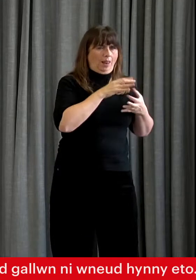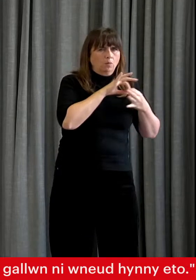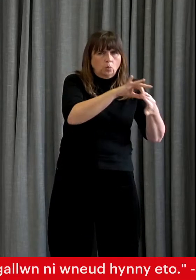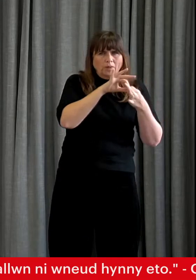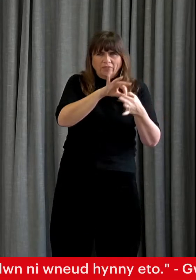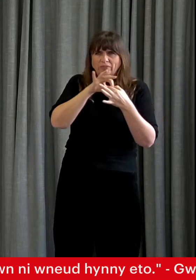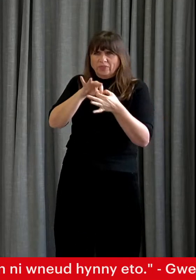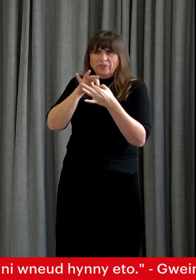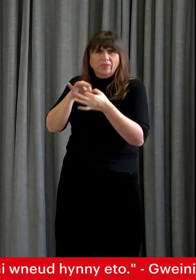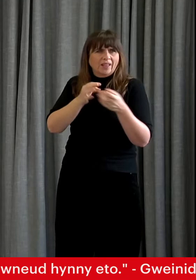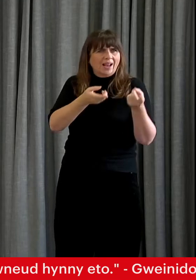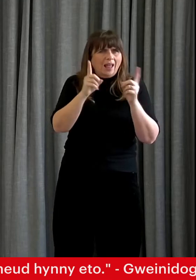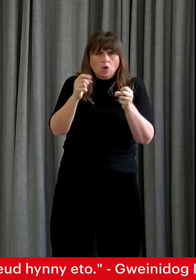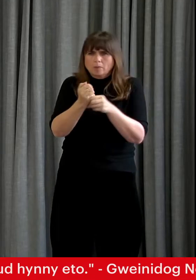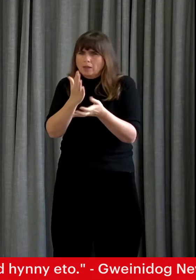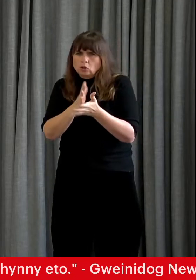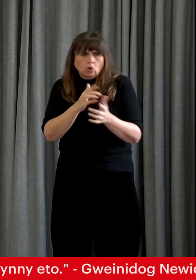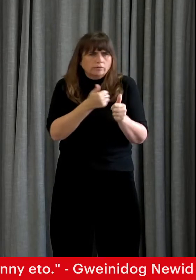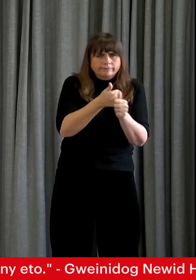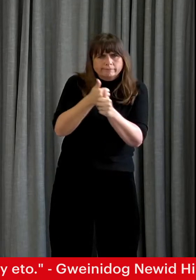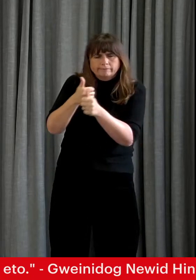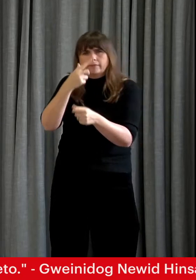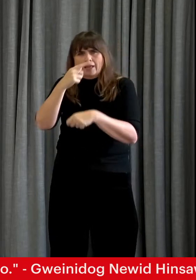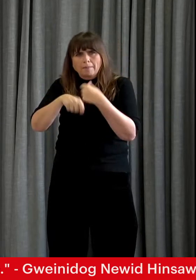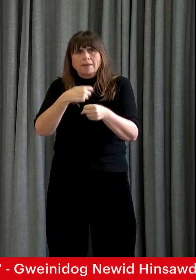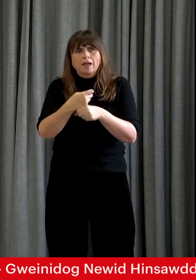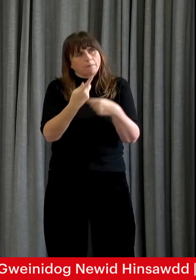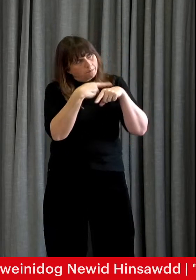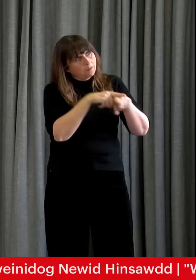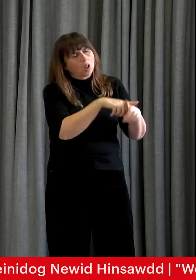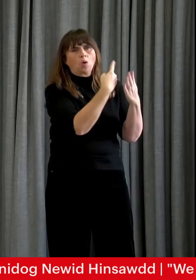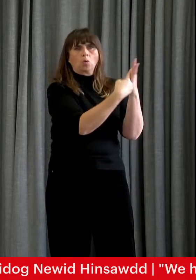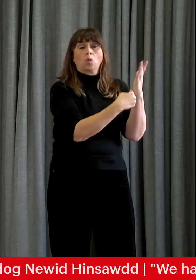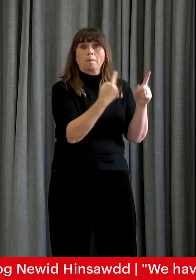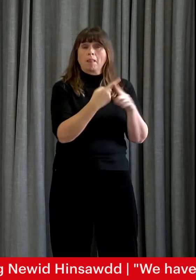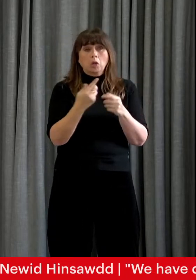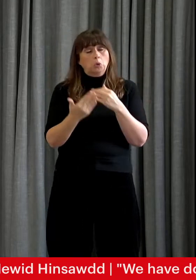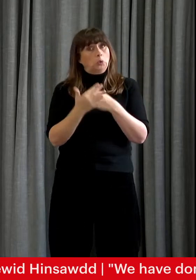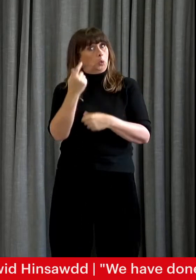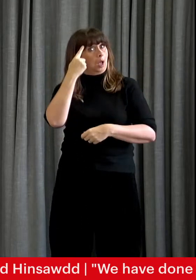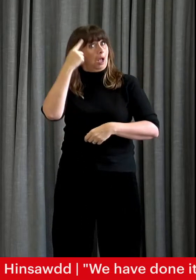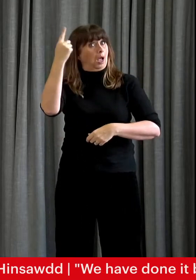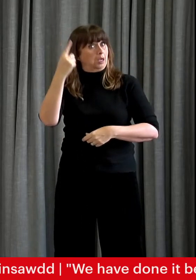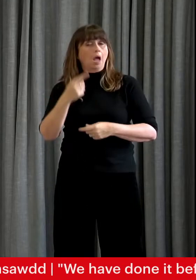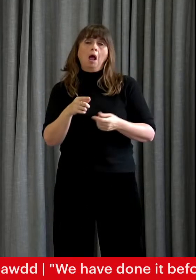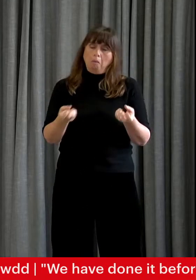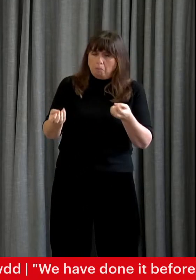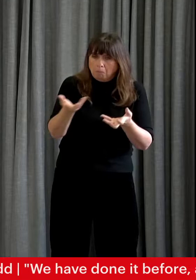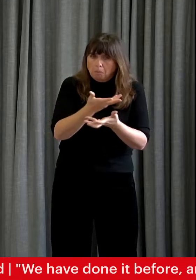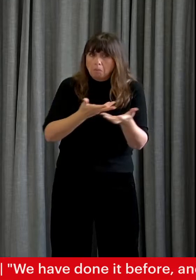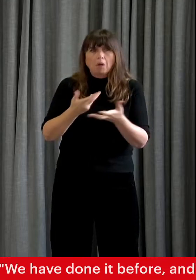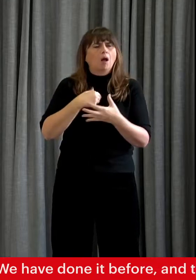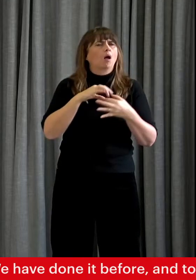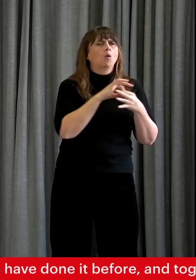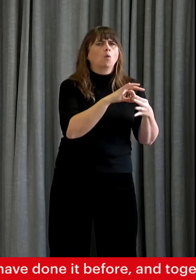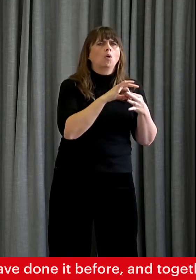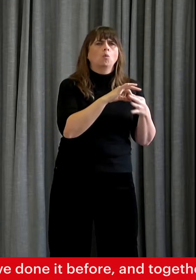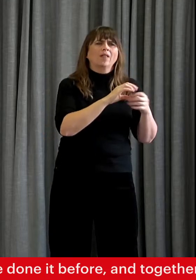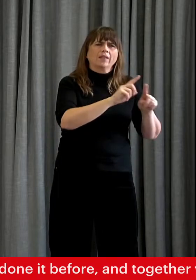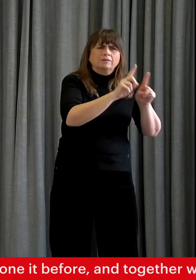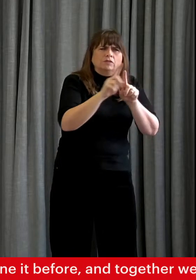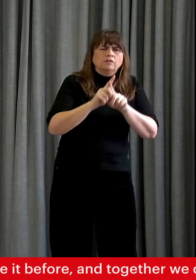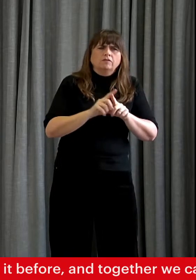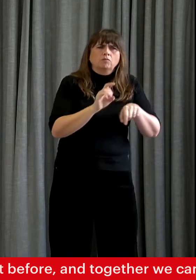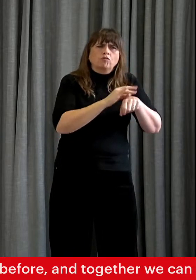supports the ongoing work to meet the new standard, as well as supporting innovation. This new standard has been developed in collaboration with stakeholders and